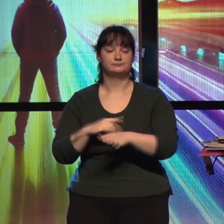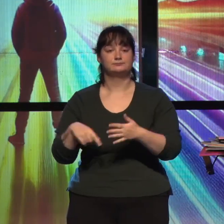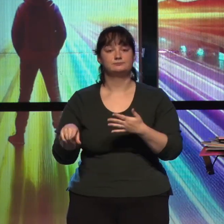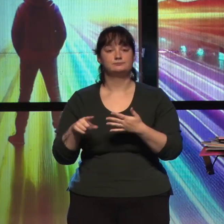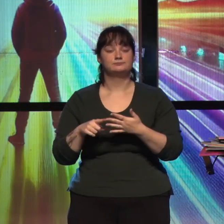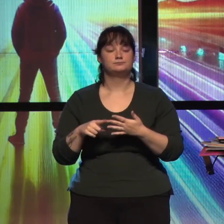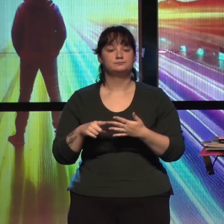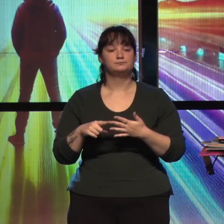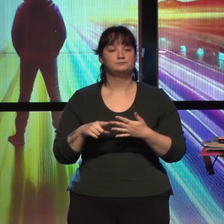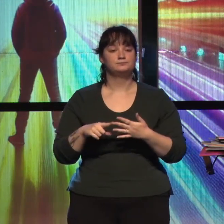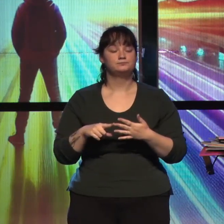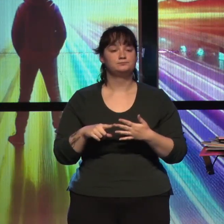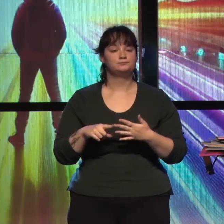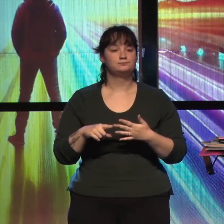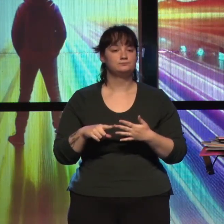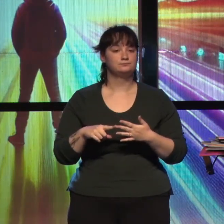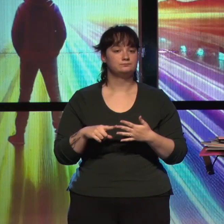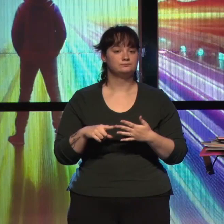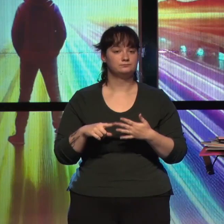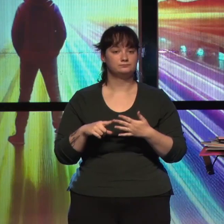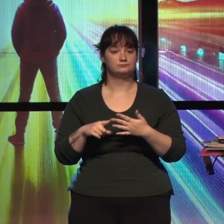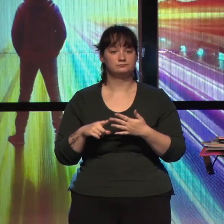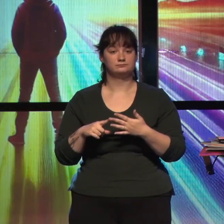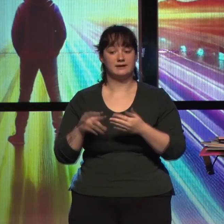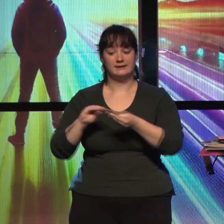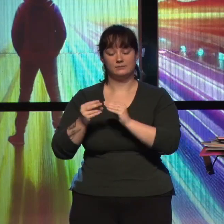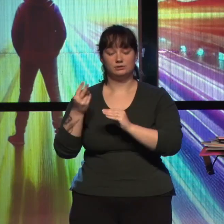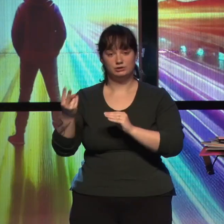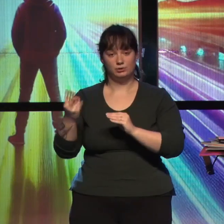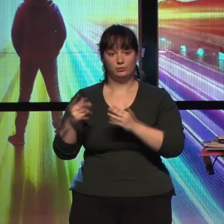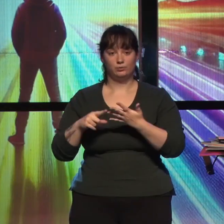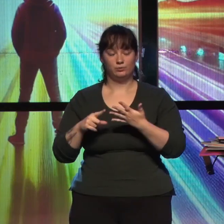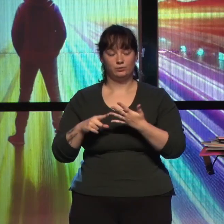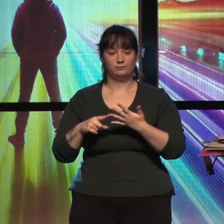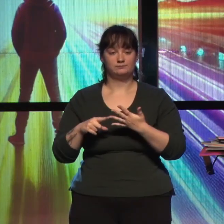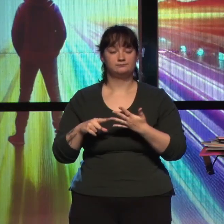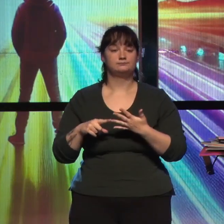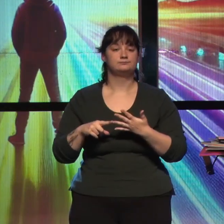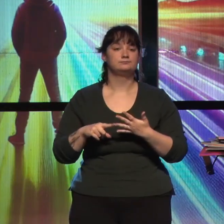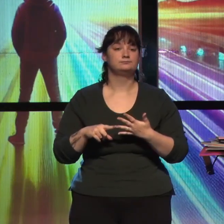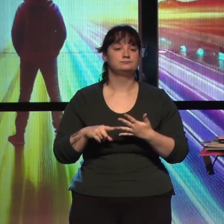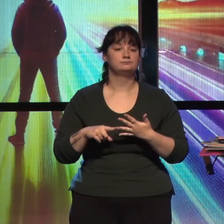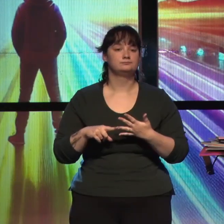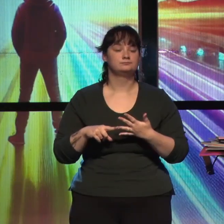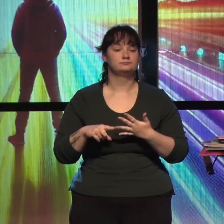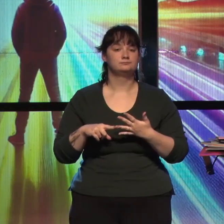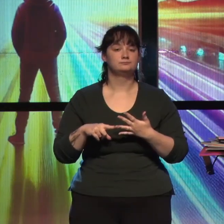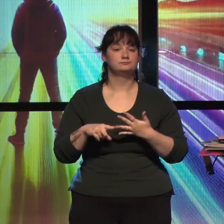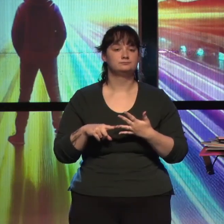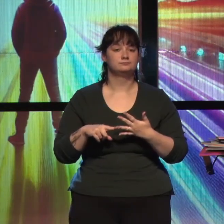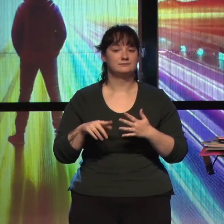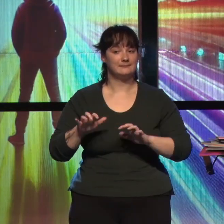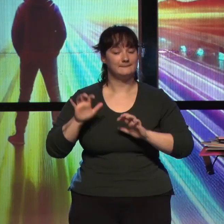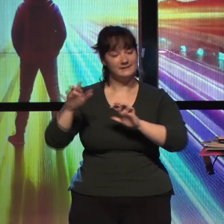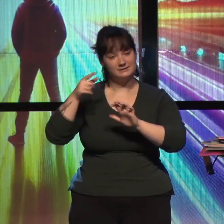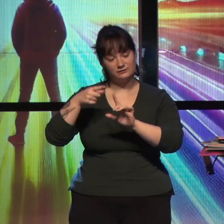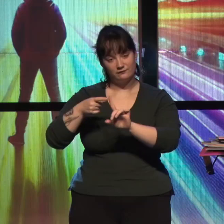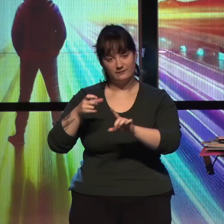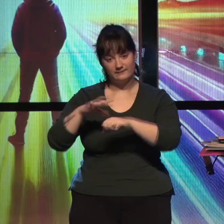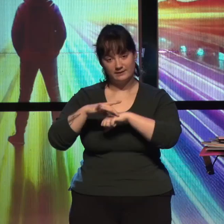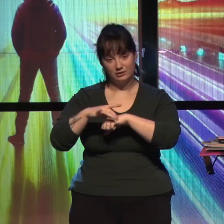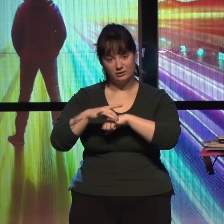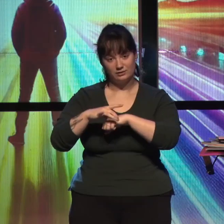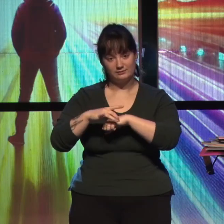and deception, all right? Now, then you have wild thing two. Now, wild thing two is the beast from the earth, potentially the